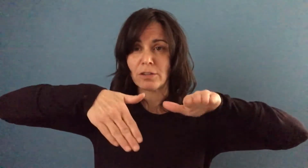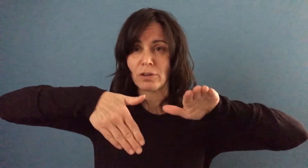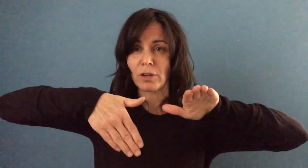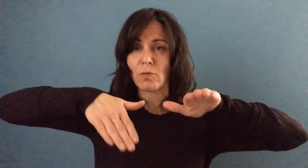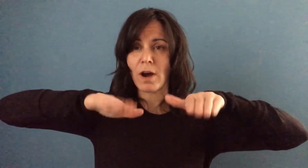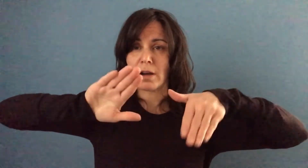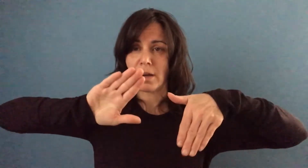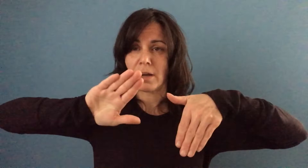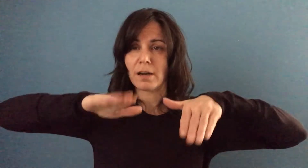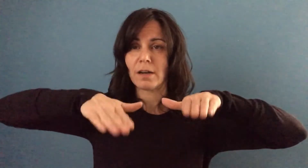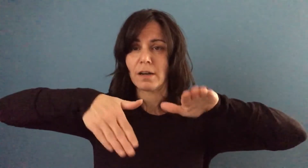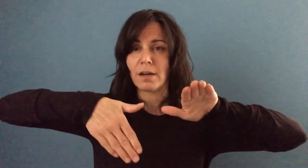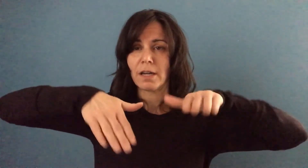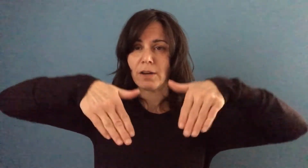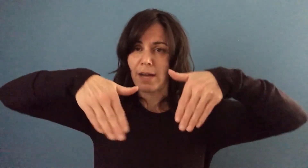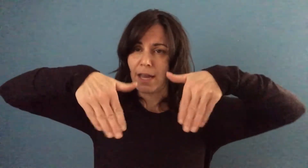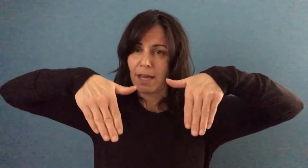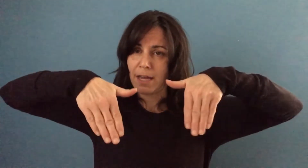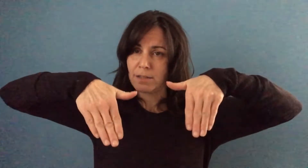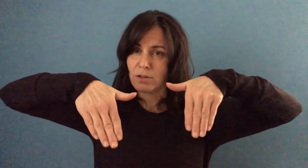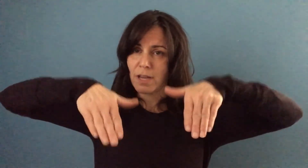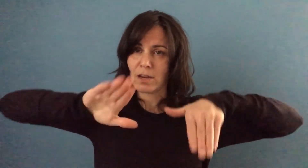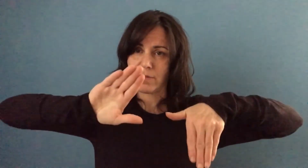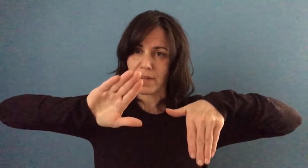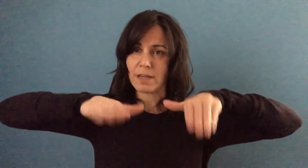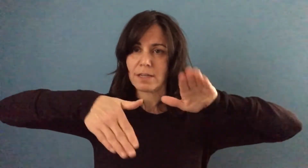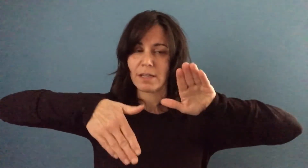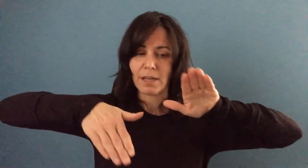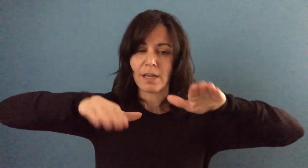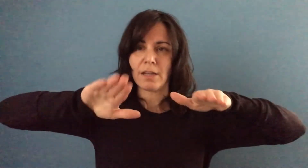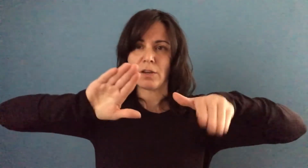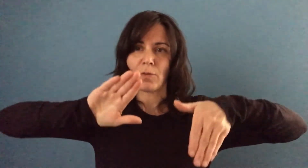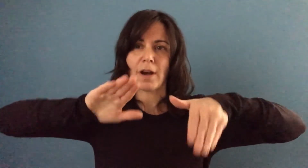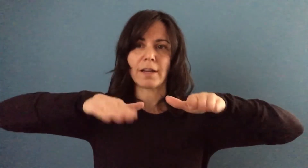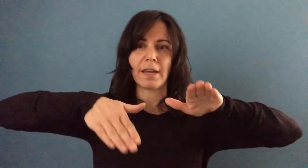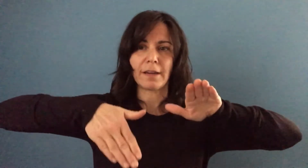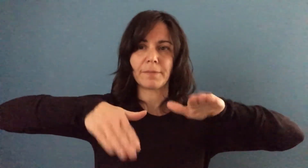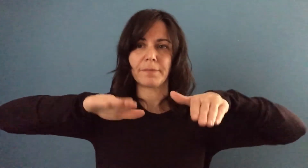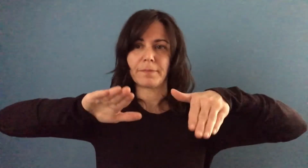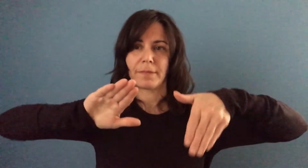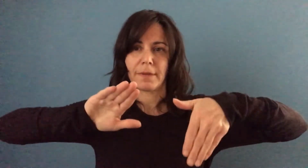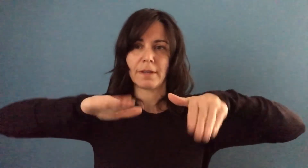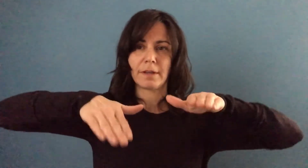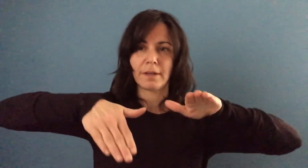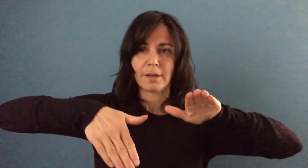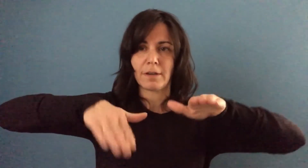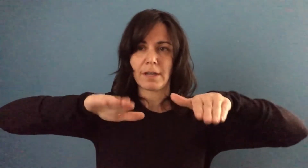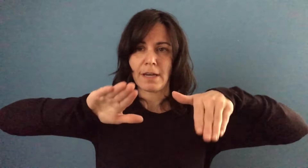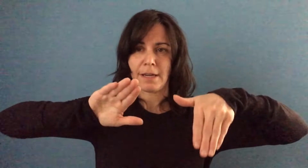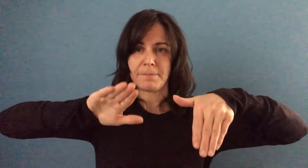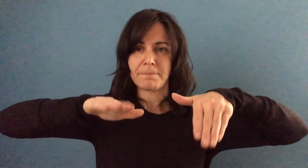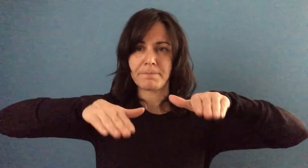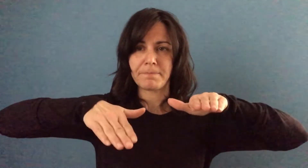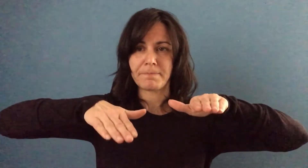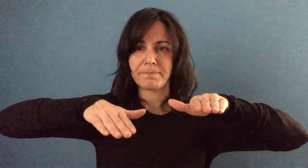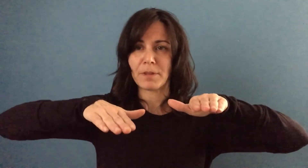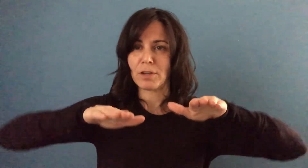you walk. Your hands are like your feet, and you're walking. Okay, good